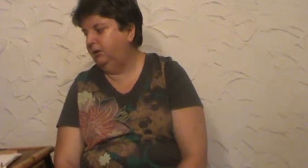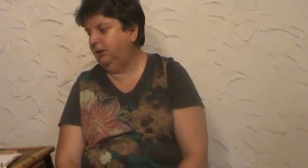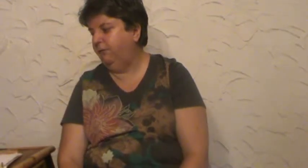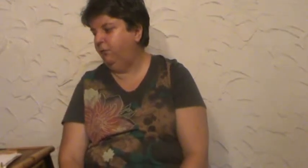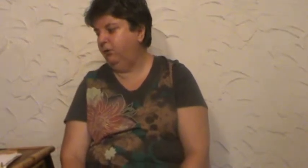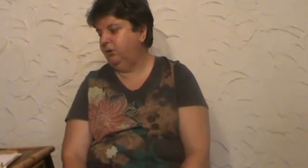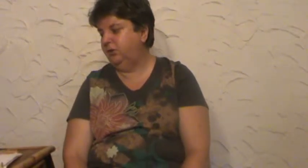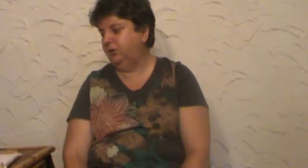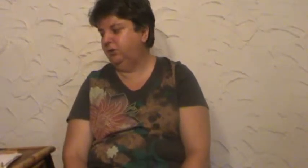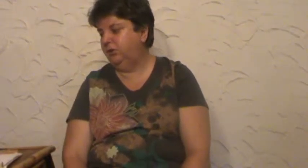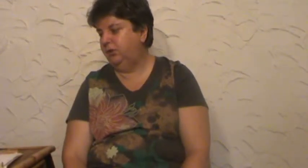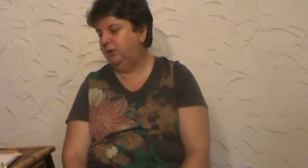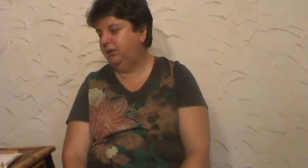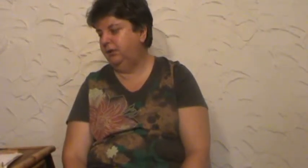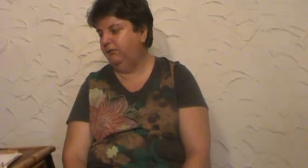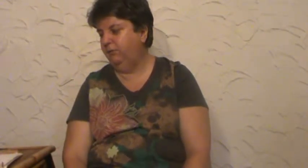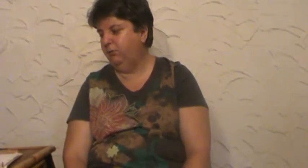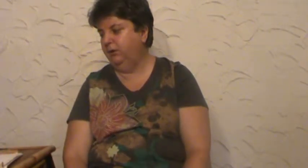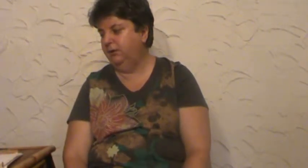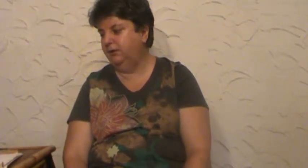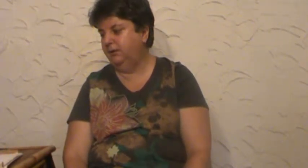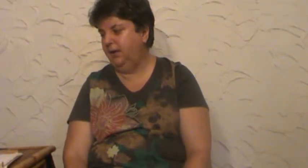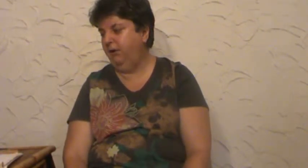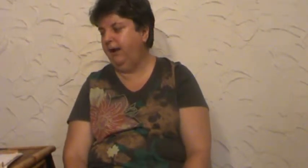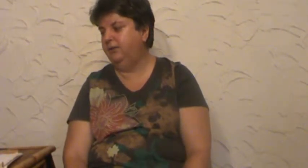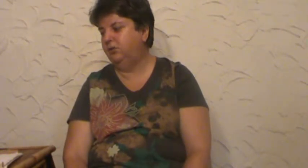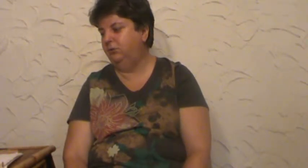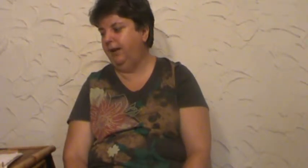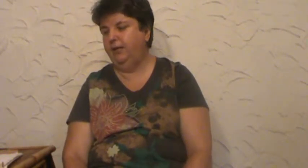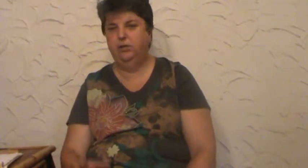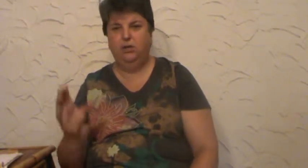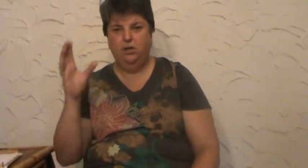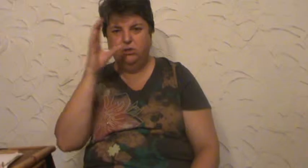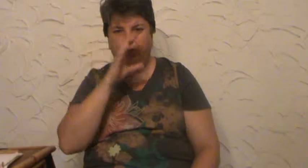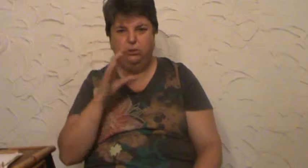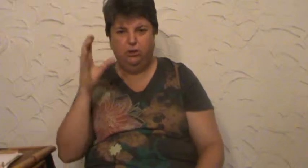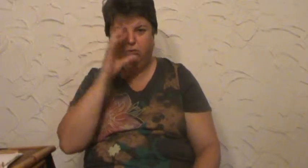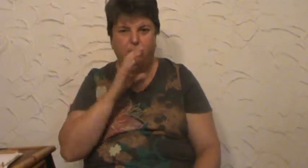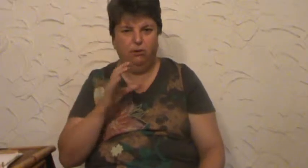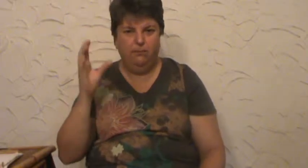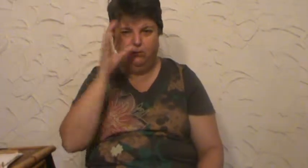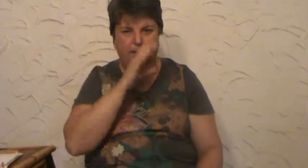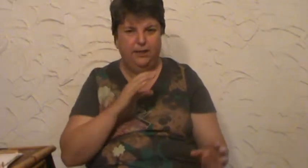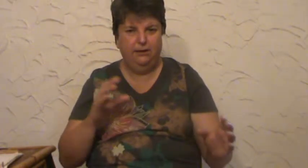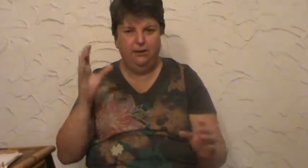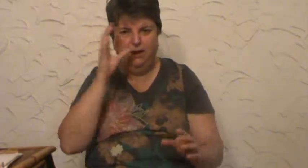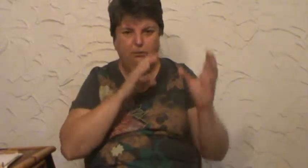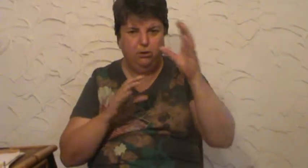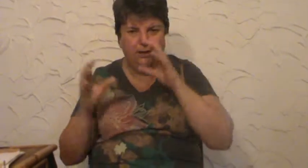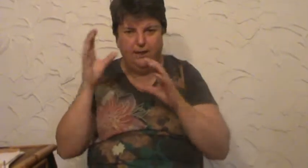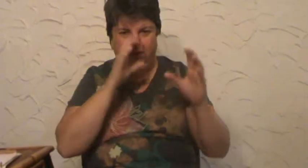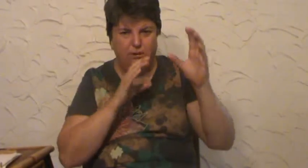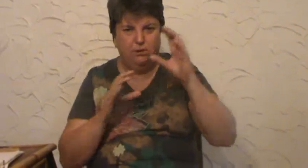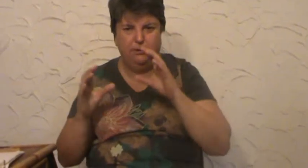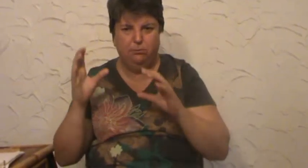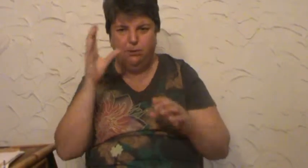Look for or search for and strange. So look for, I'm looking, you can do either one